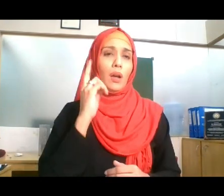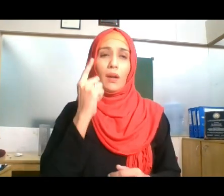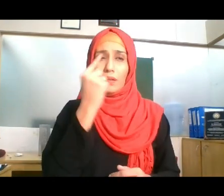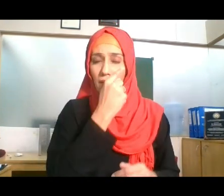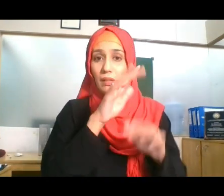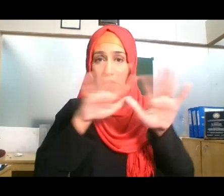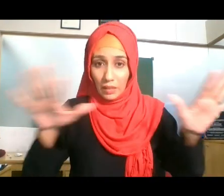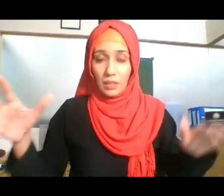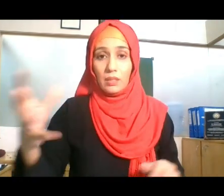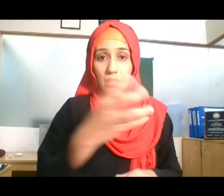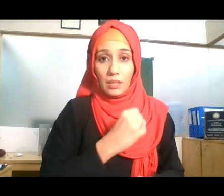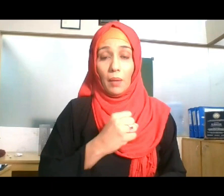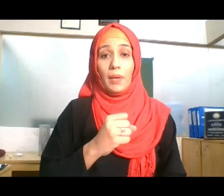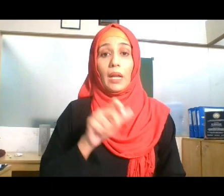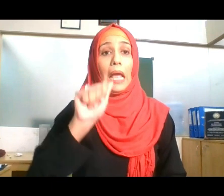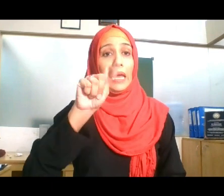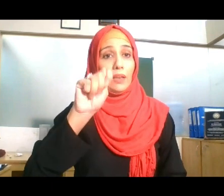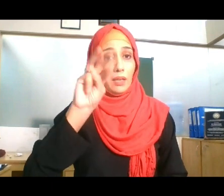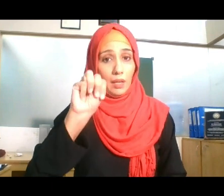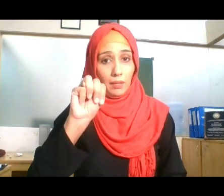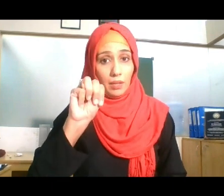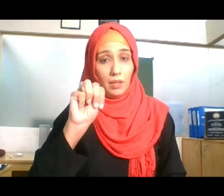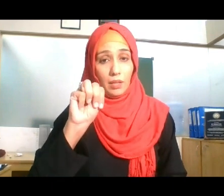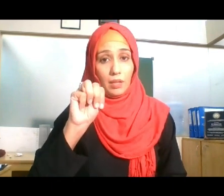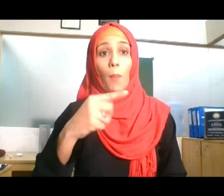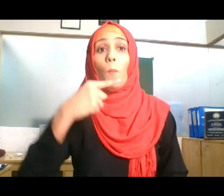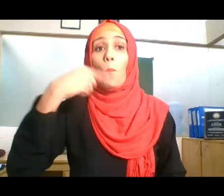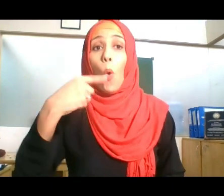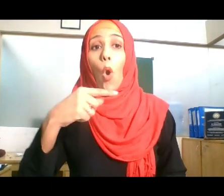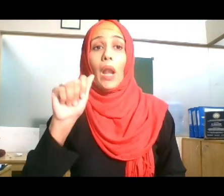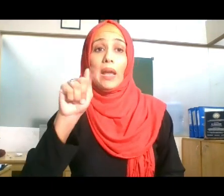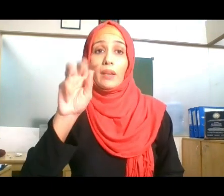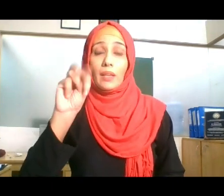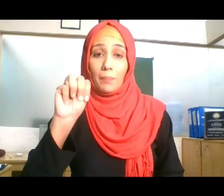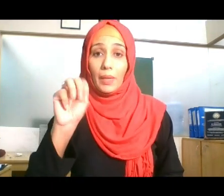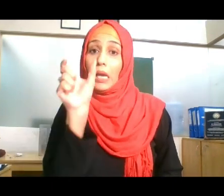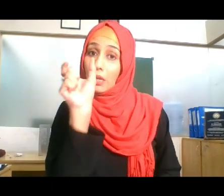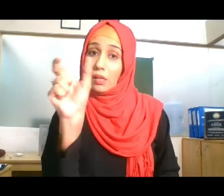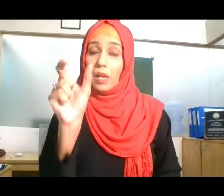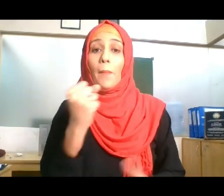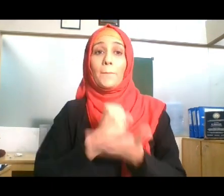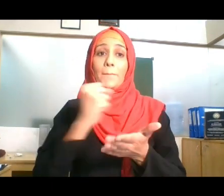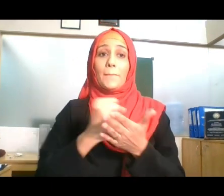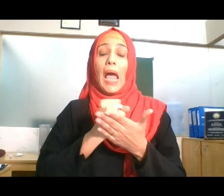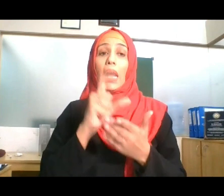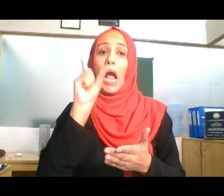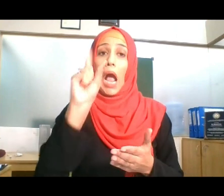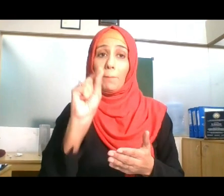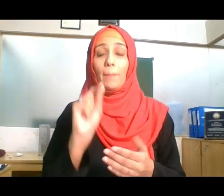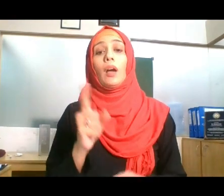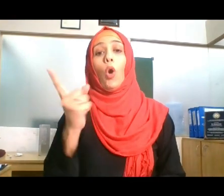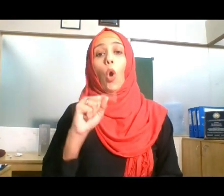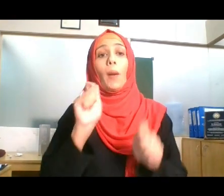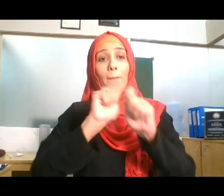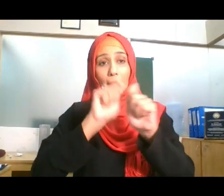installing talking ATM, providing ATM, debit and internet banking facilities, and